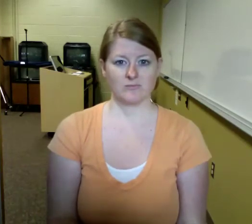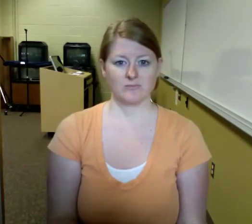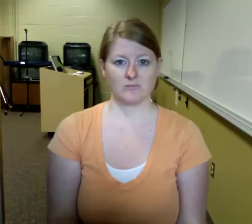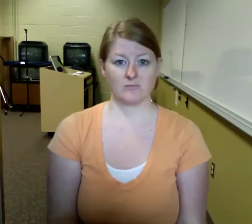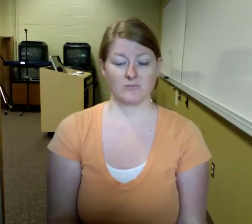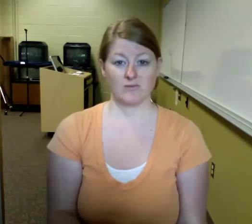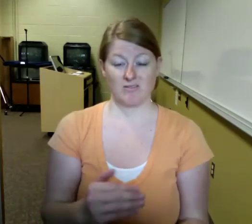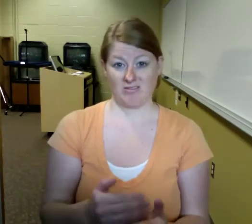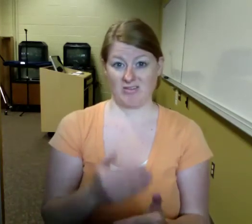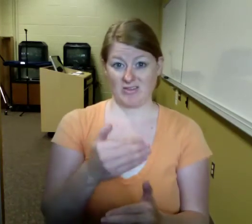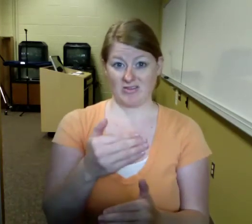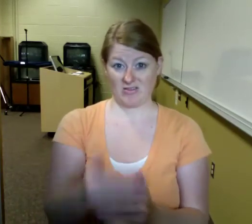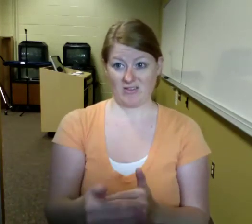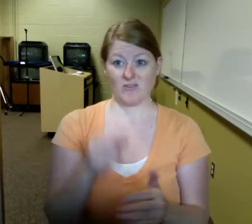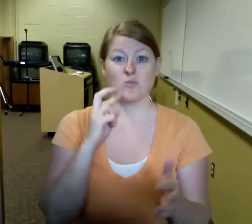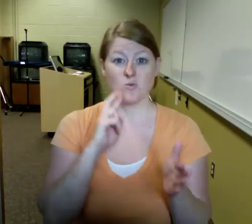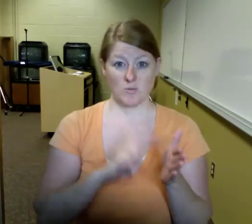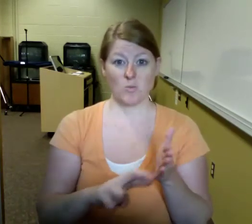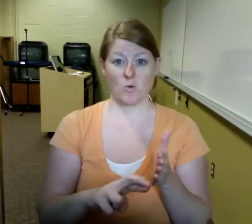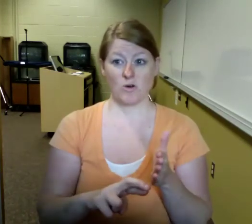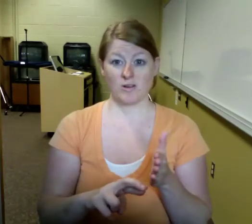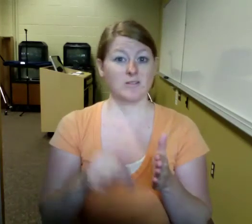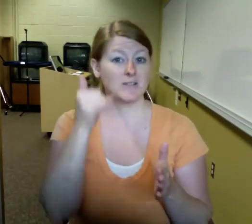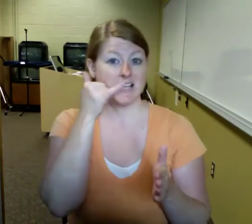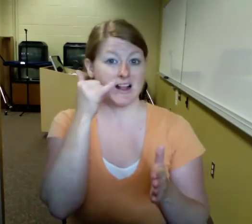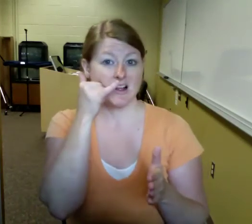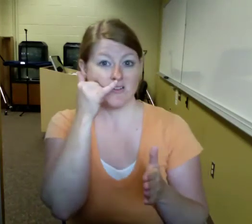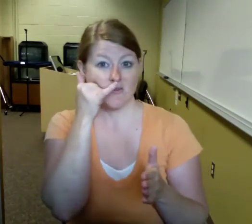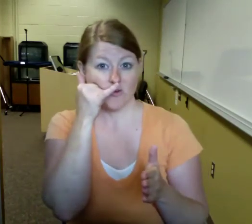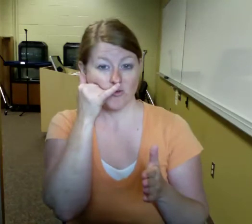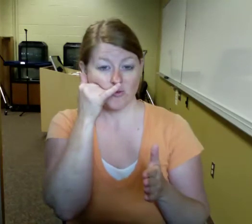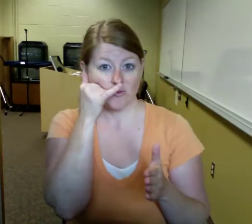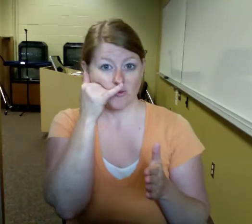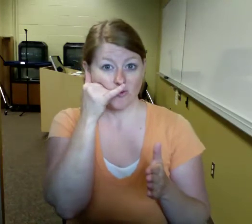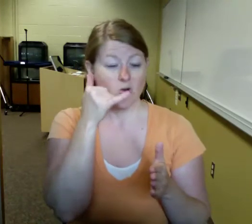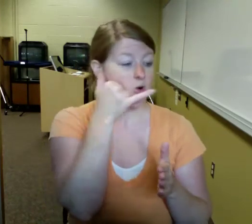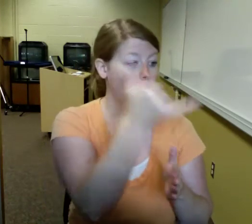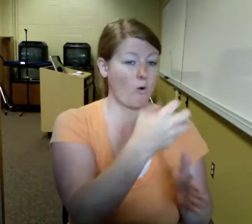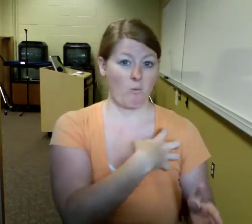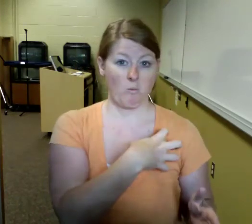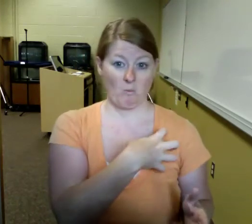That thereafter a report by telephone was made to the Mecklenburg County Police Department.